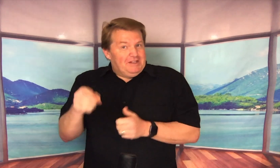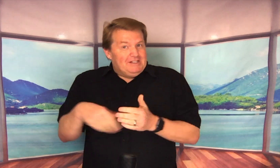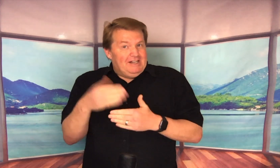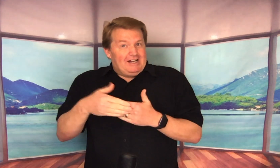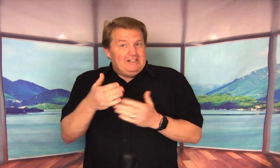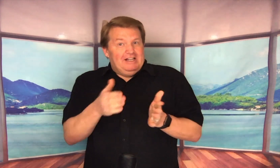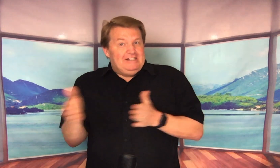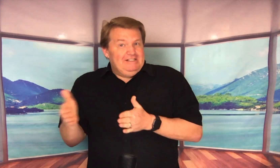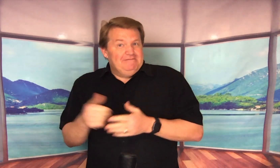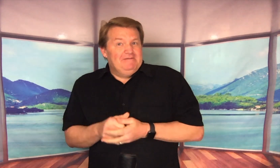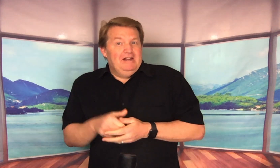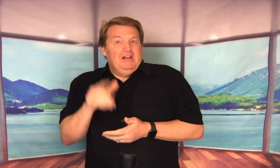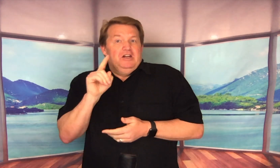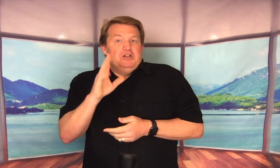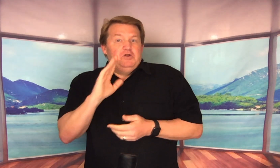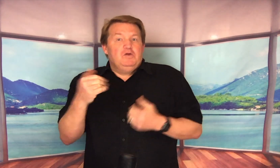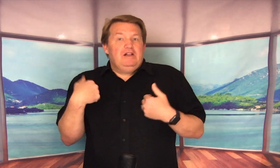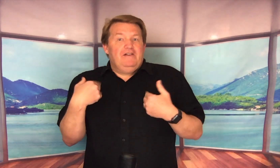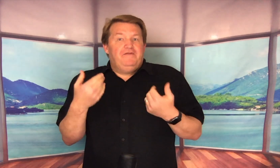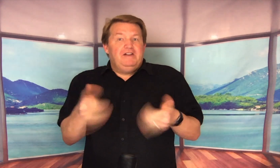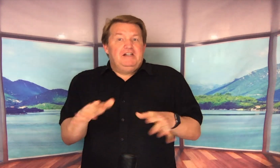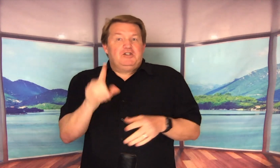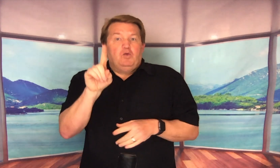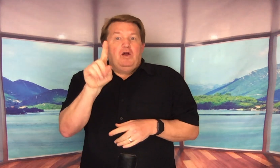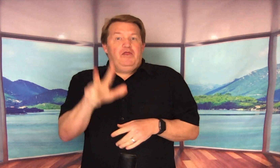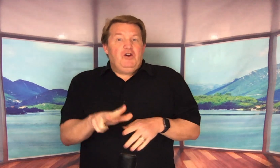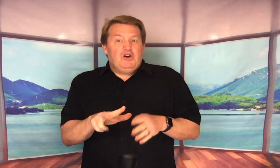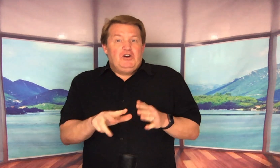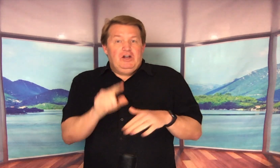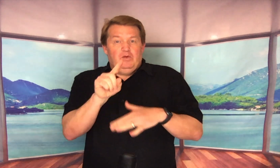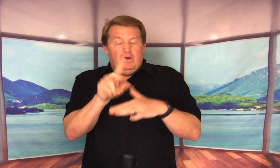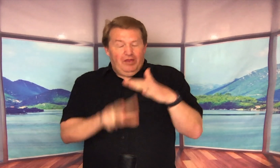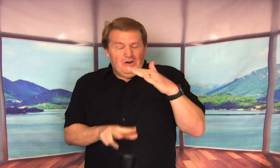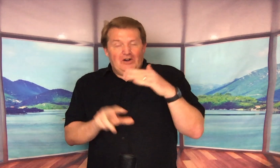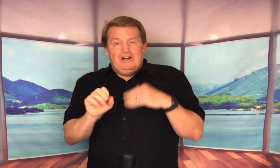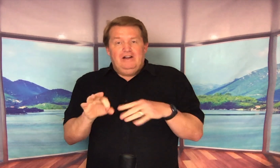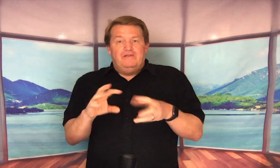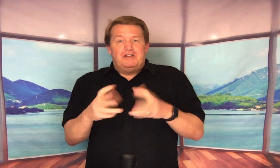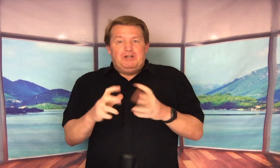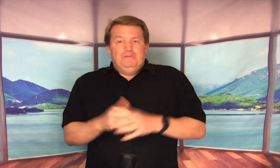next lesson, you will have finished one third of the cube.